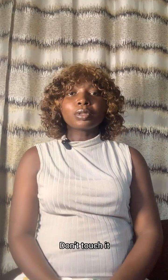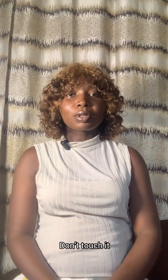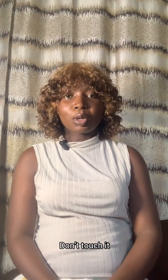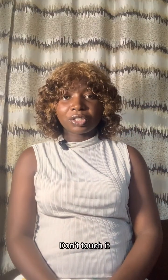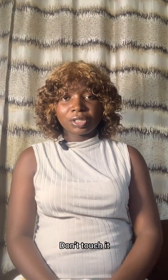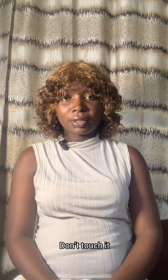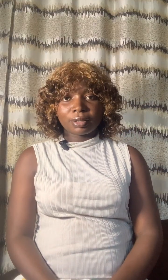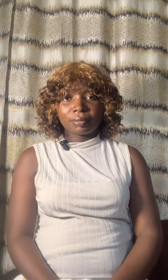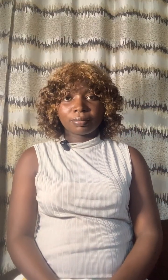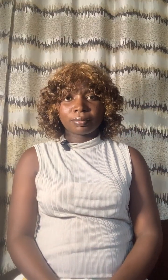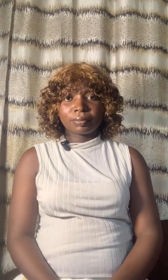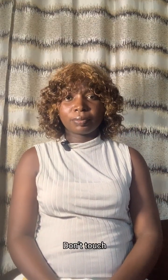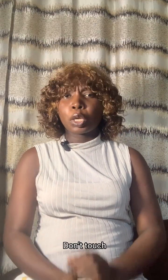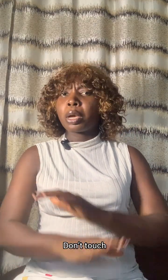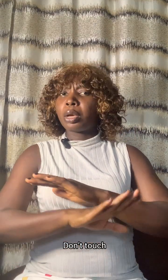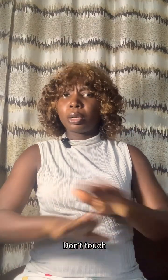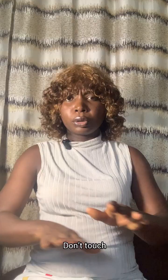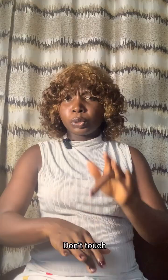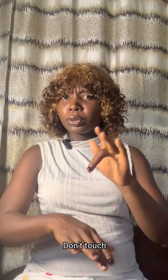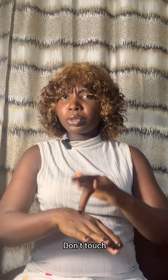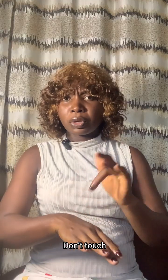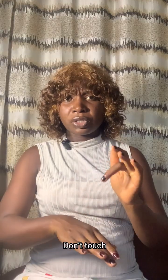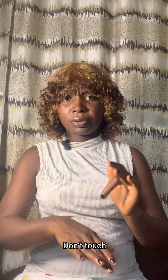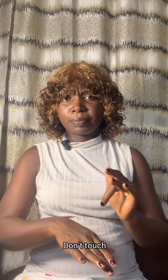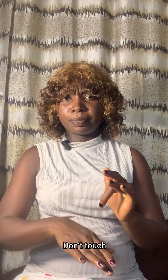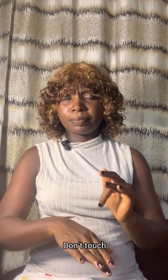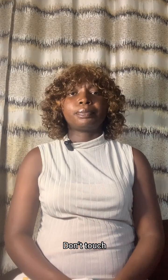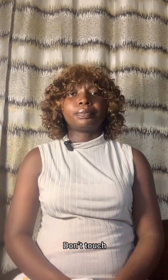Don't touch it. Don't touch.